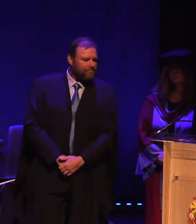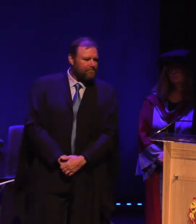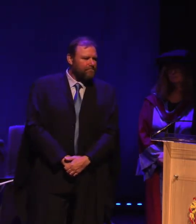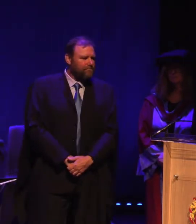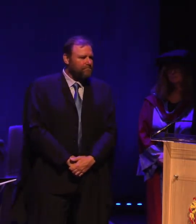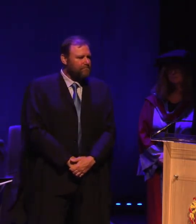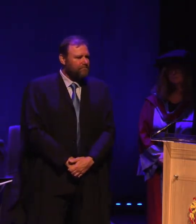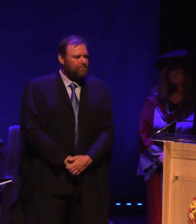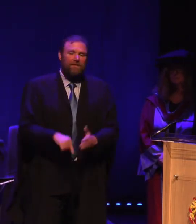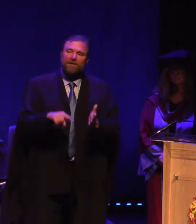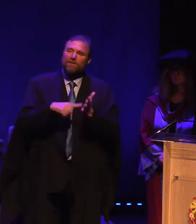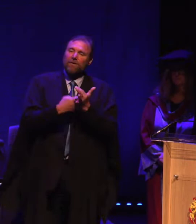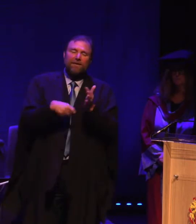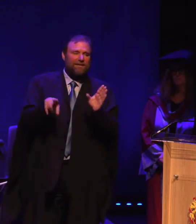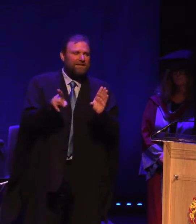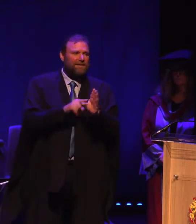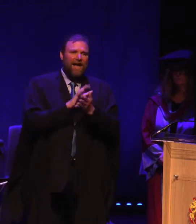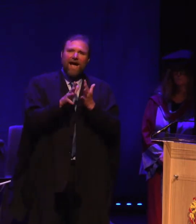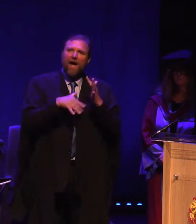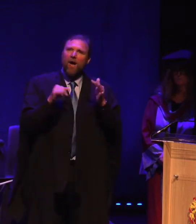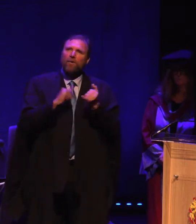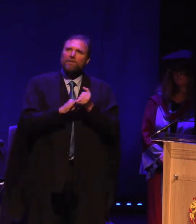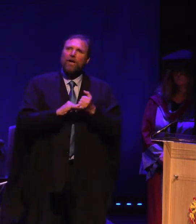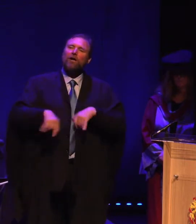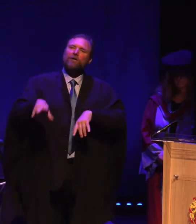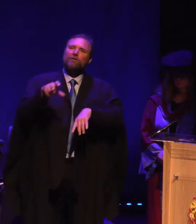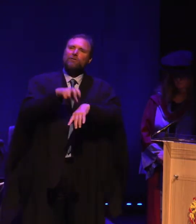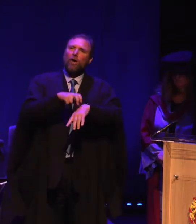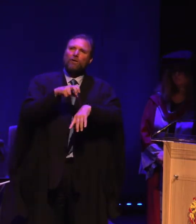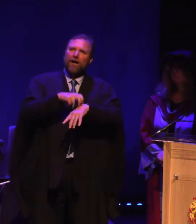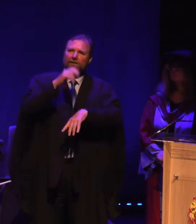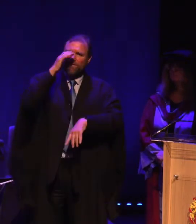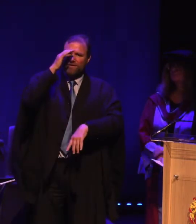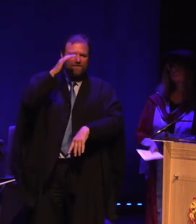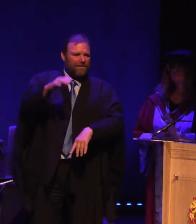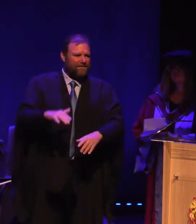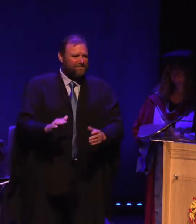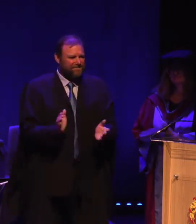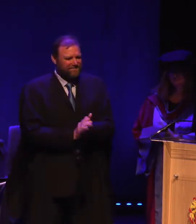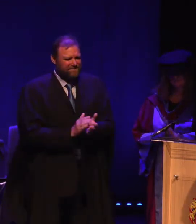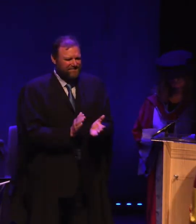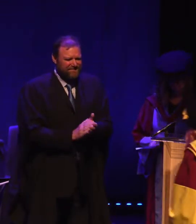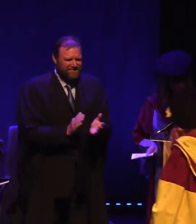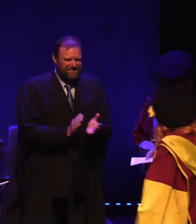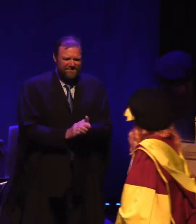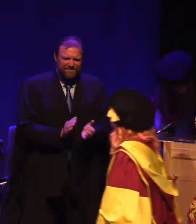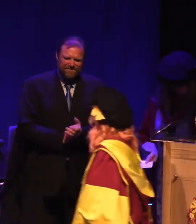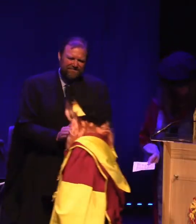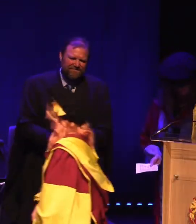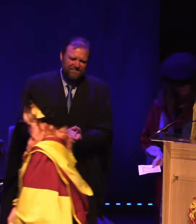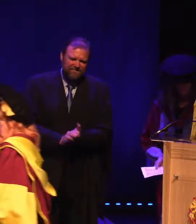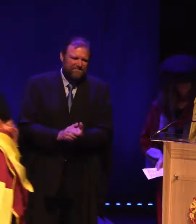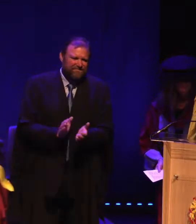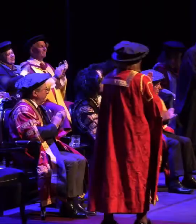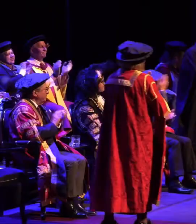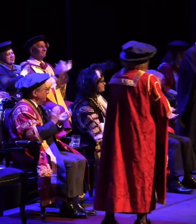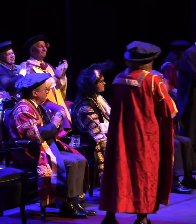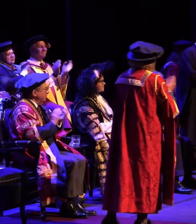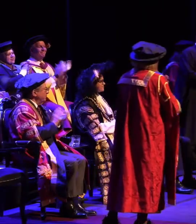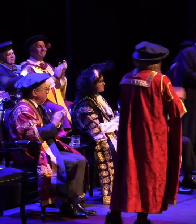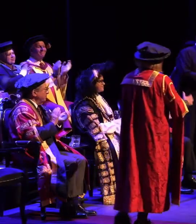So, Terry Bay Howells, Doctor of Philosophy. Congratulations, Terry. Well done.